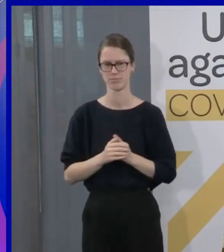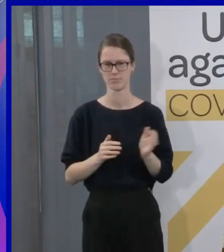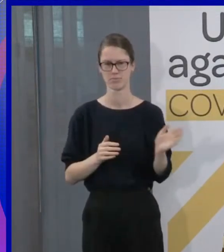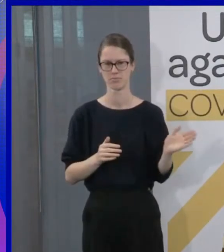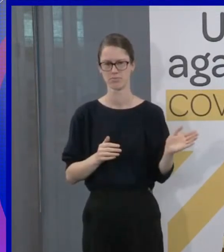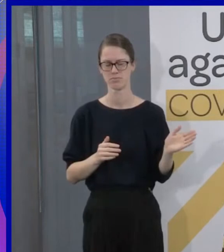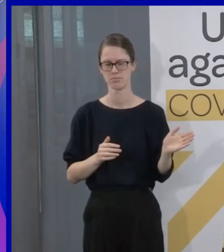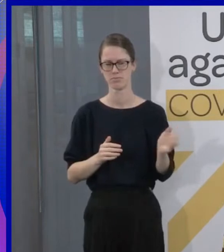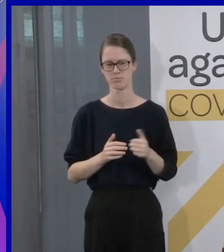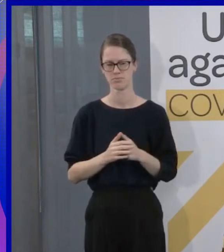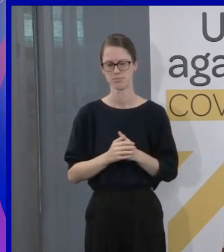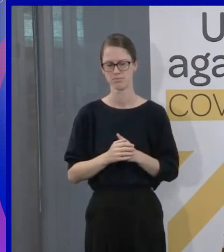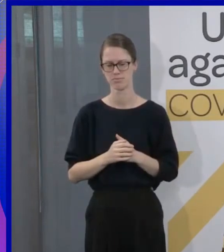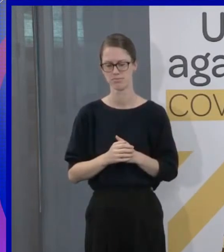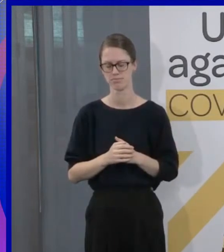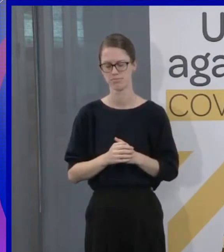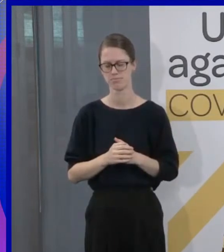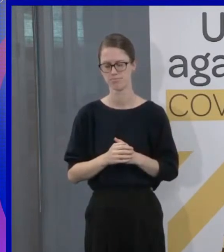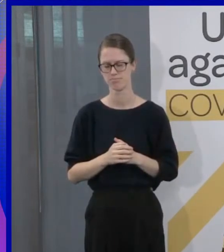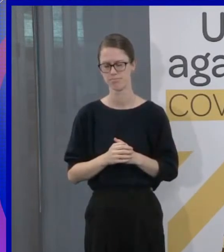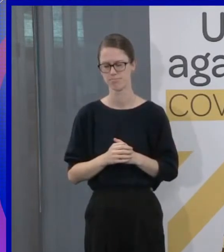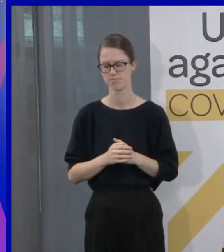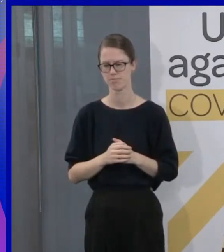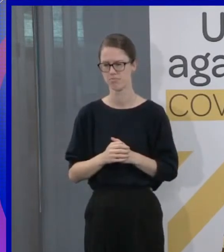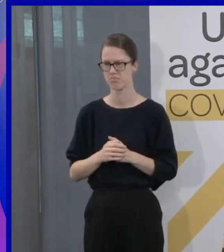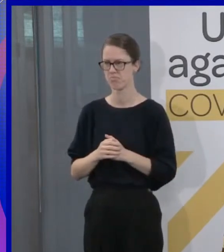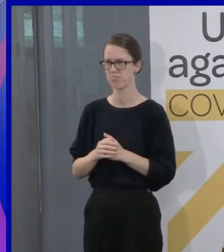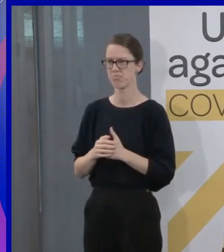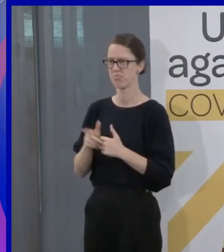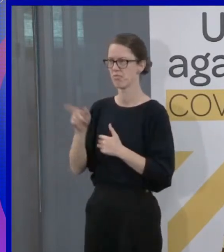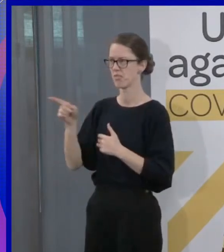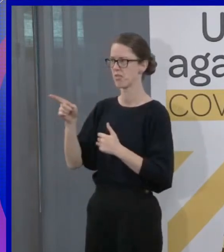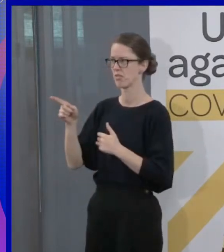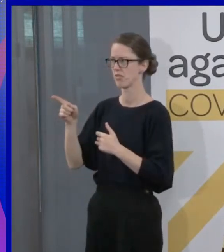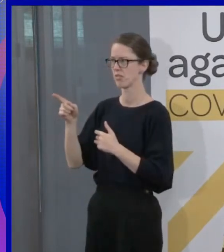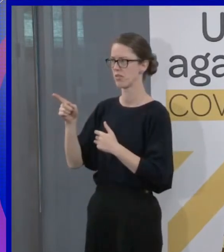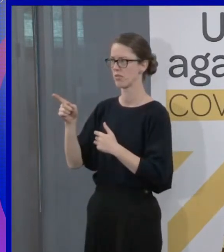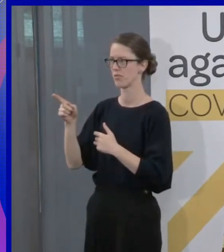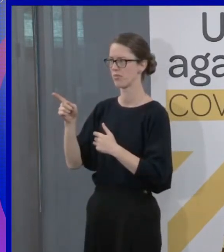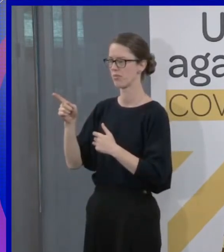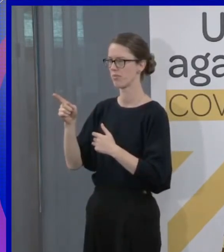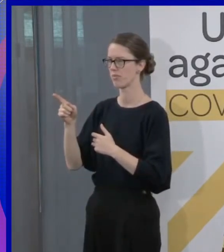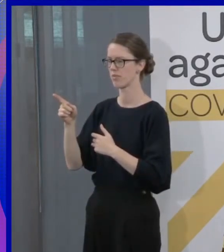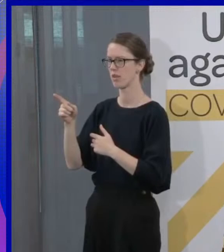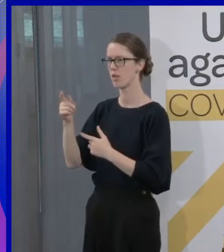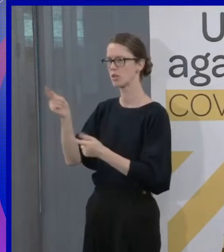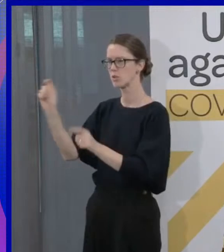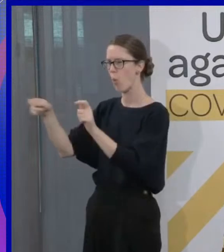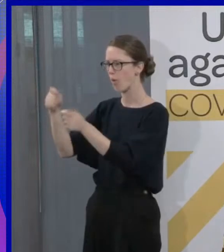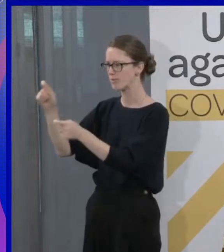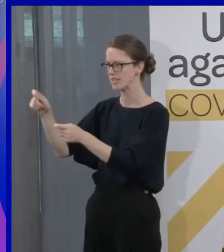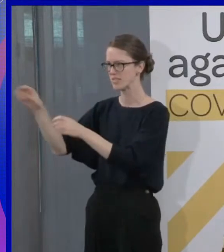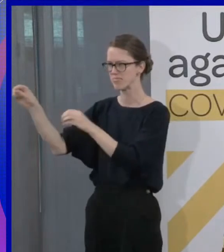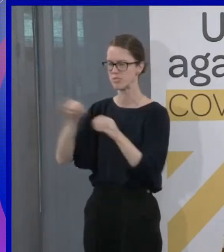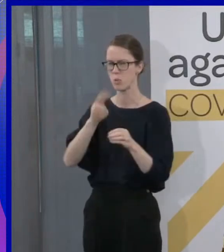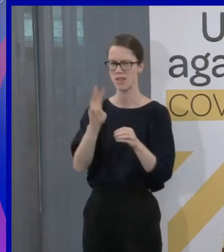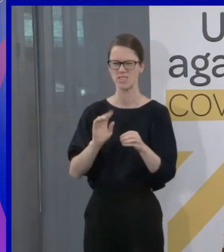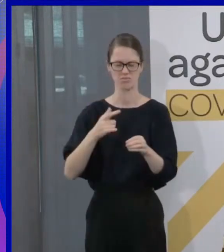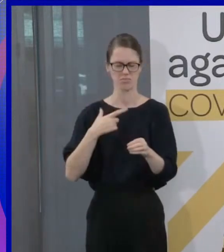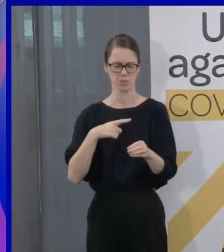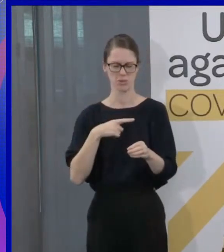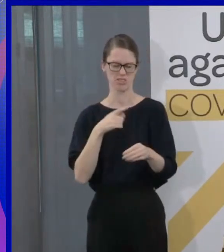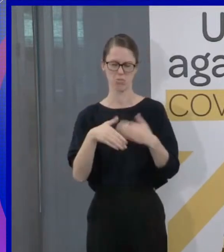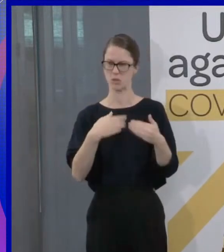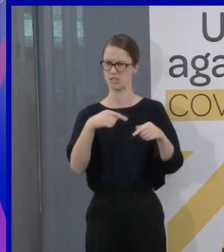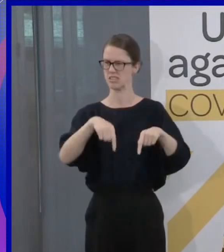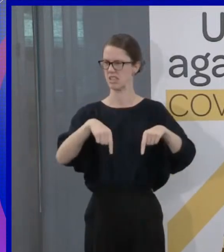nothing on the fact that it's just that the swabs are processed by the ESR lab here in Wellington. And I was saying a bit